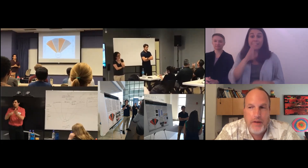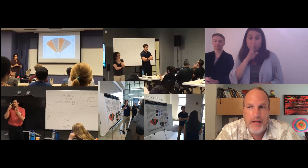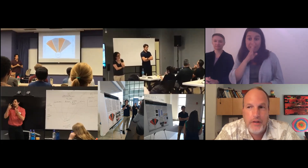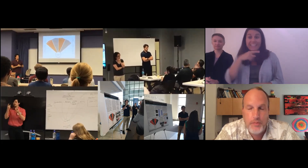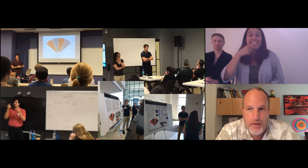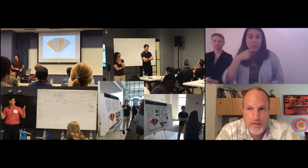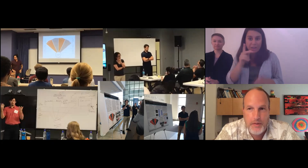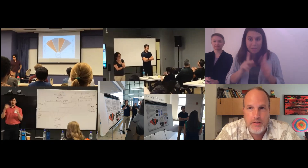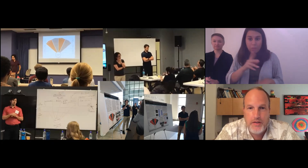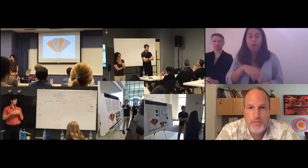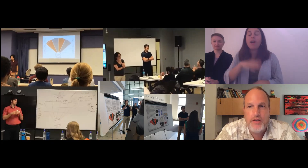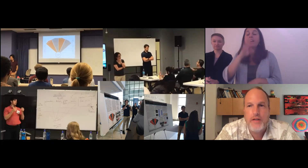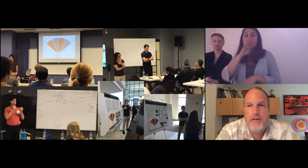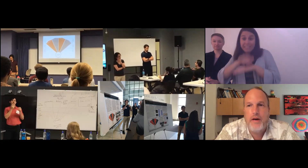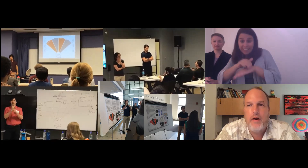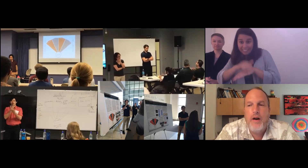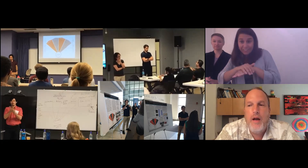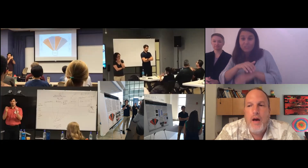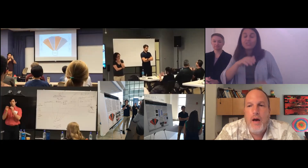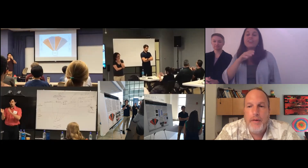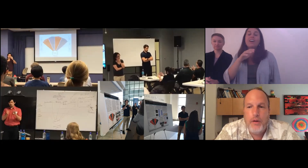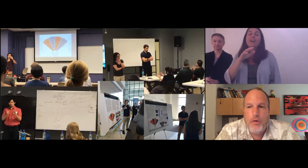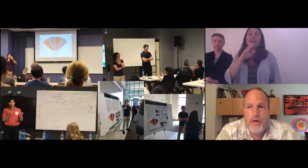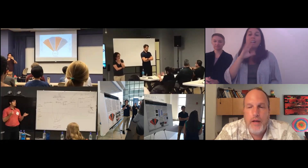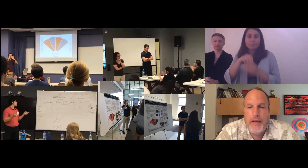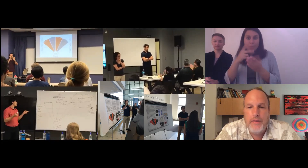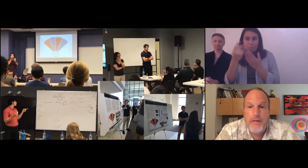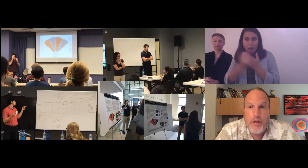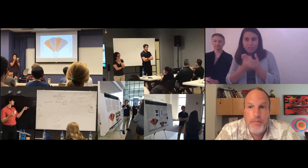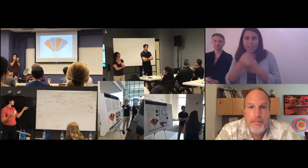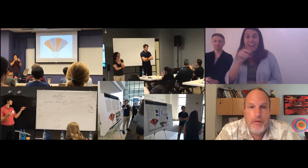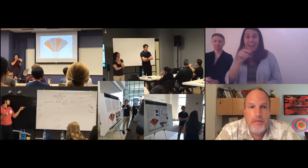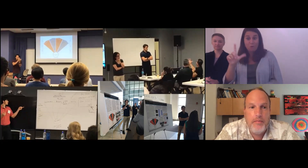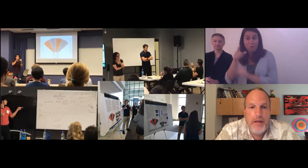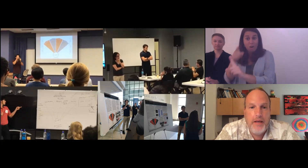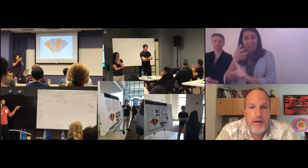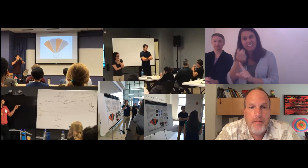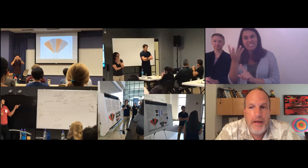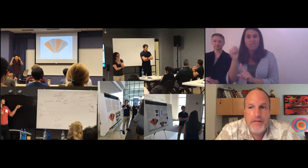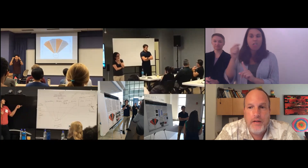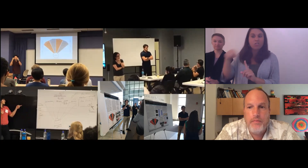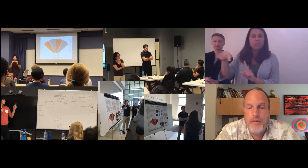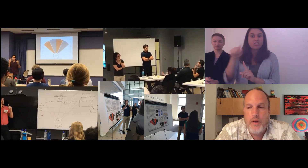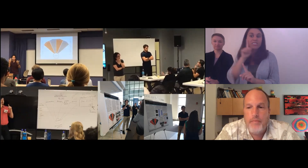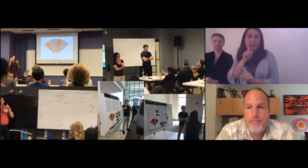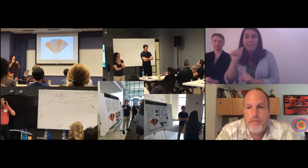and we had English participants in this project there. And Lorne and several other people being